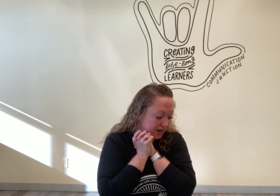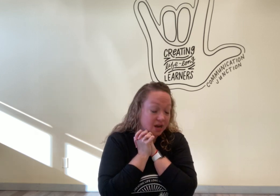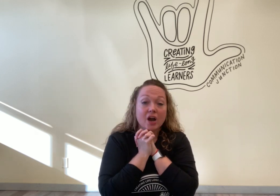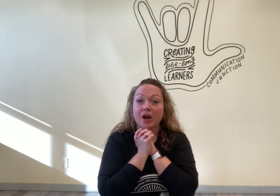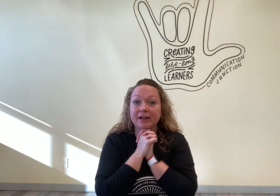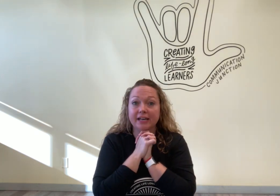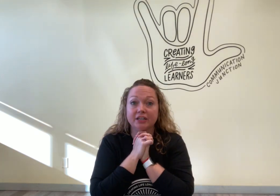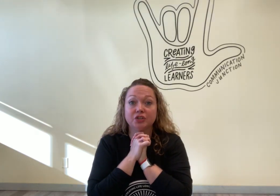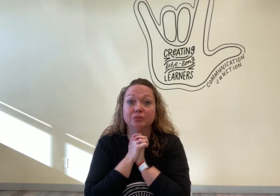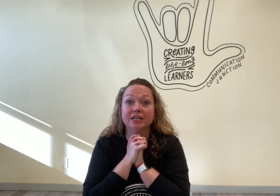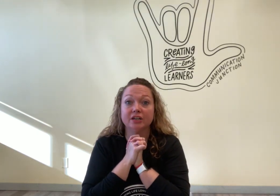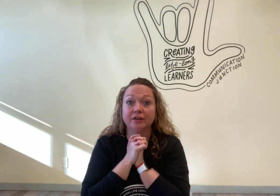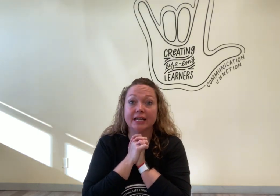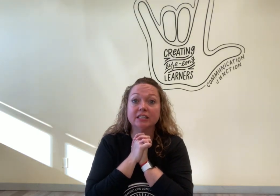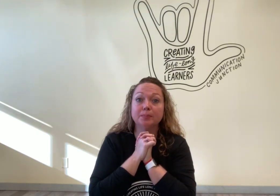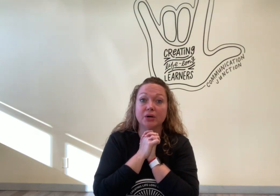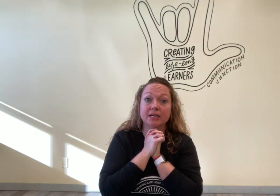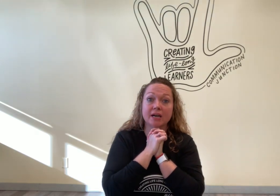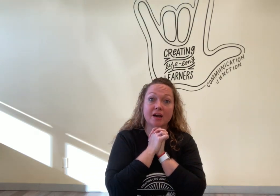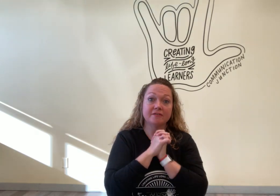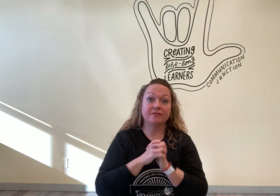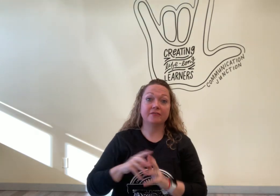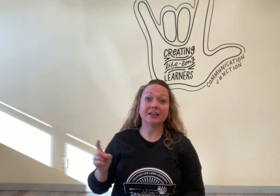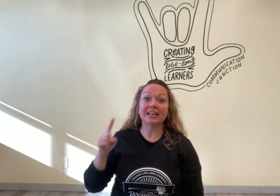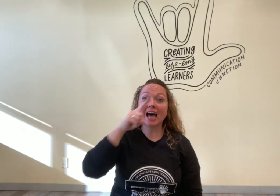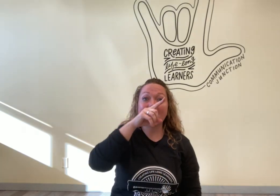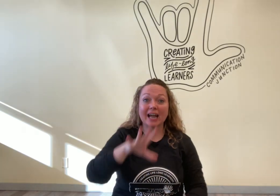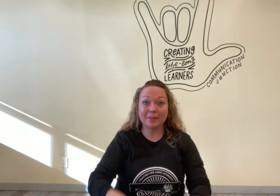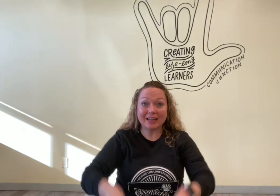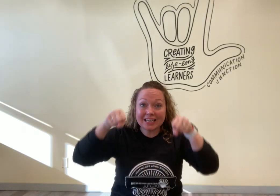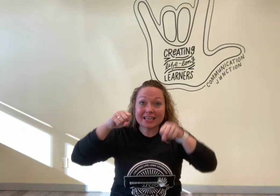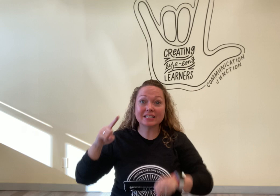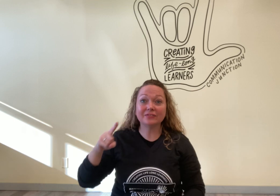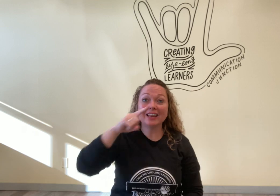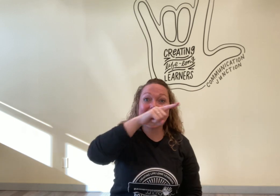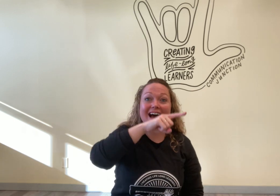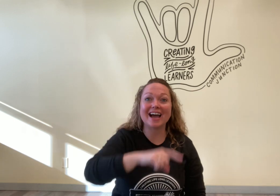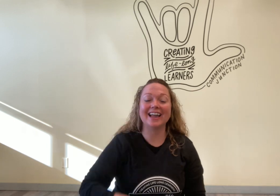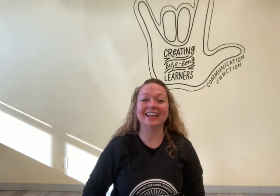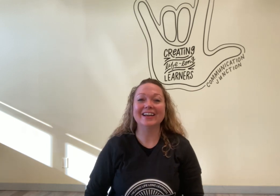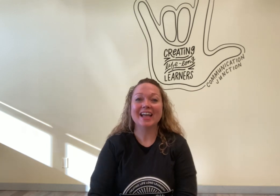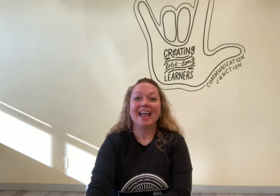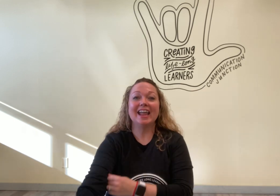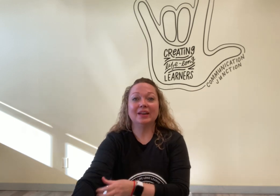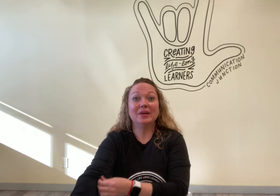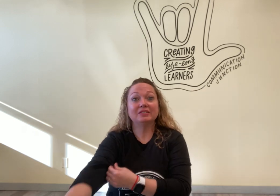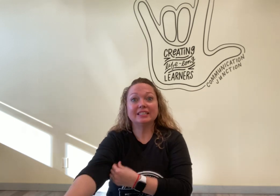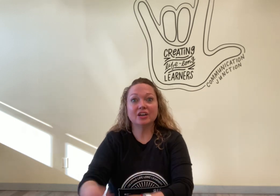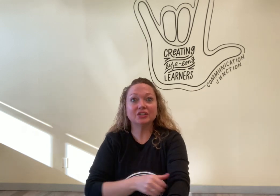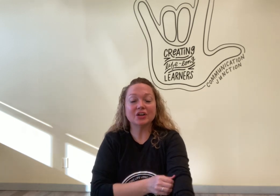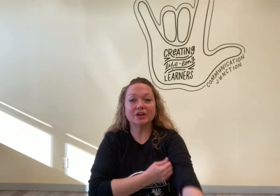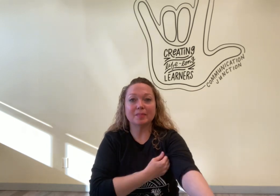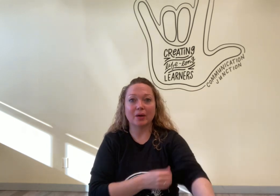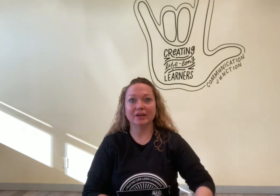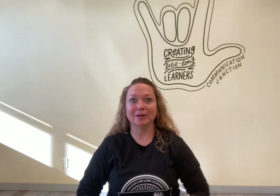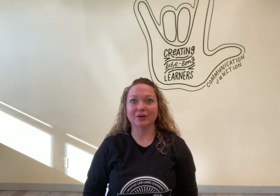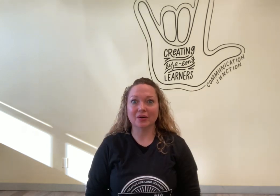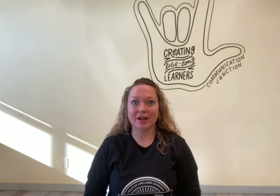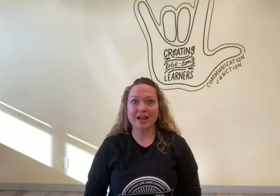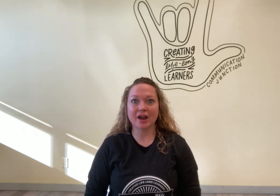are ready to read our next book, Fly, Blankies, Fly. And we have to sing our song about reading a book, okay? Are you ready?